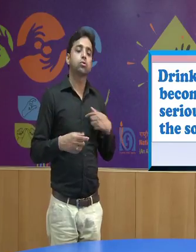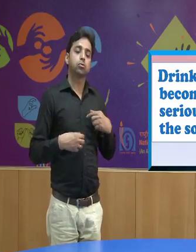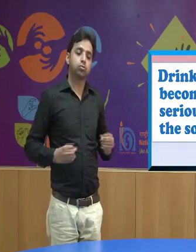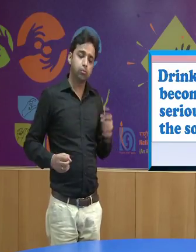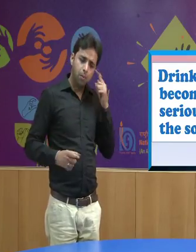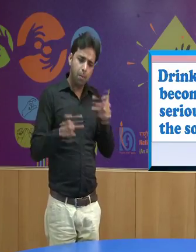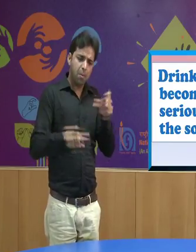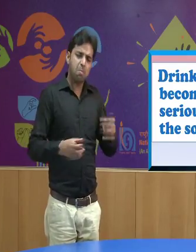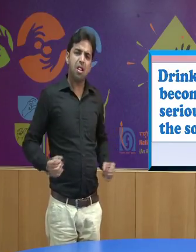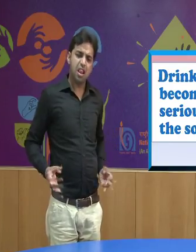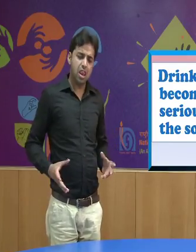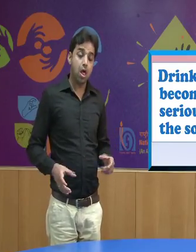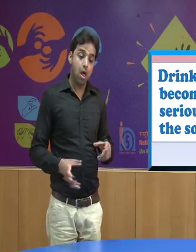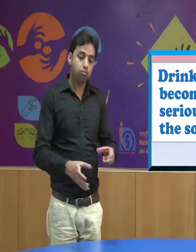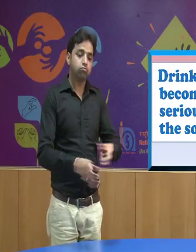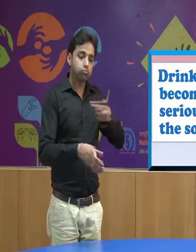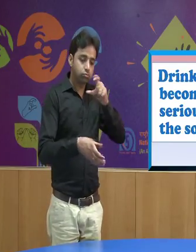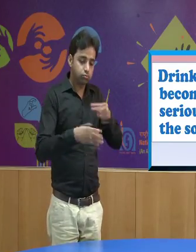and later it becomes a habit,